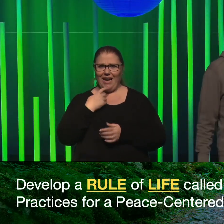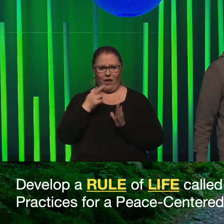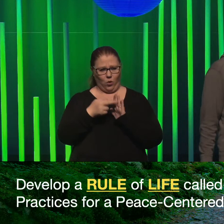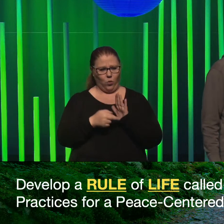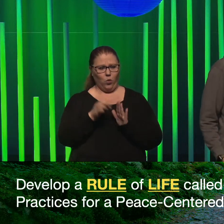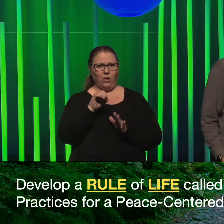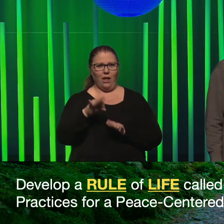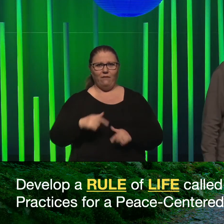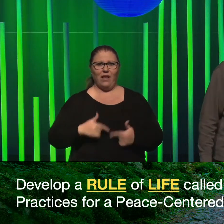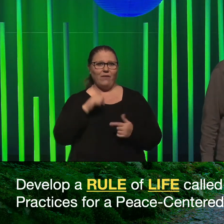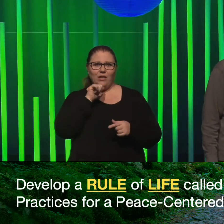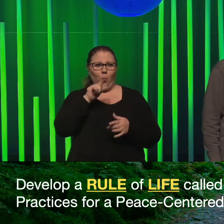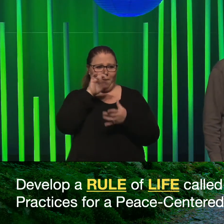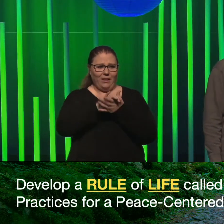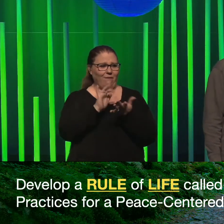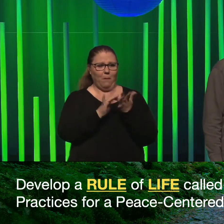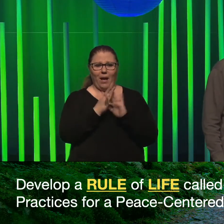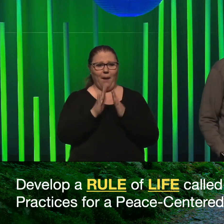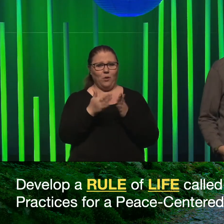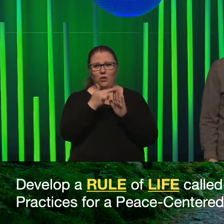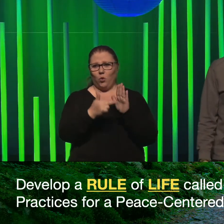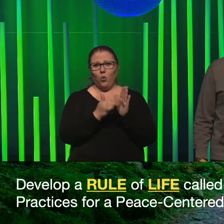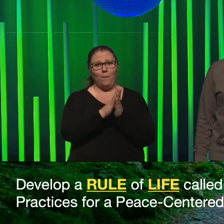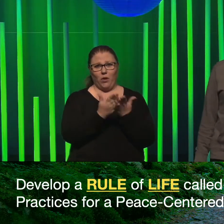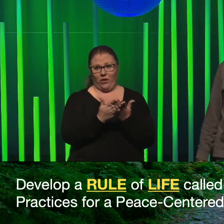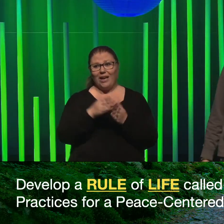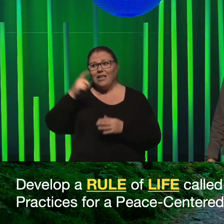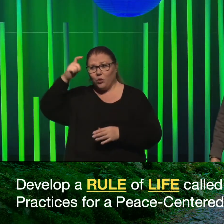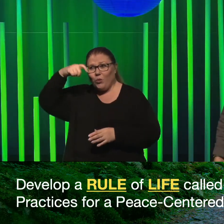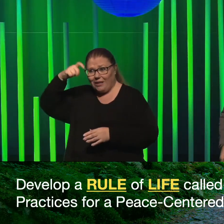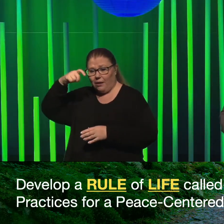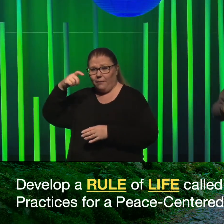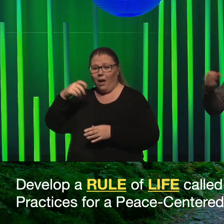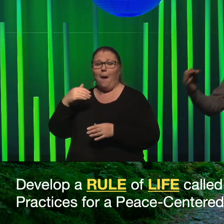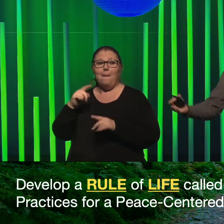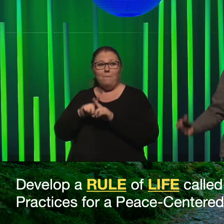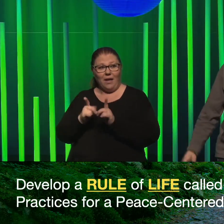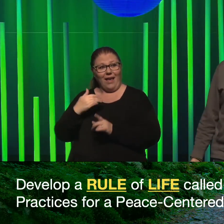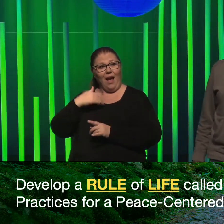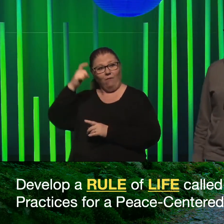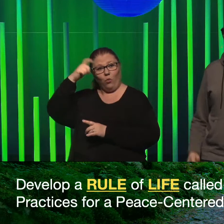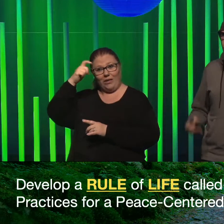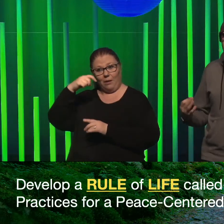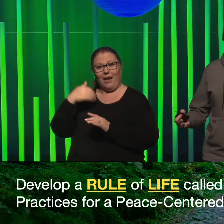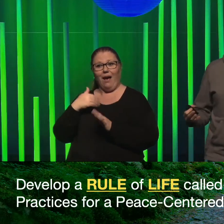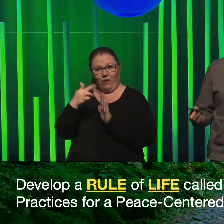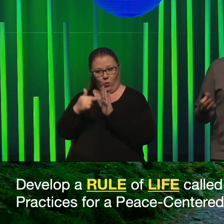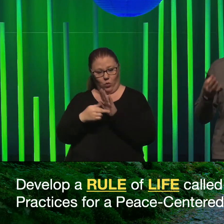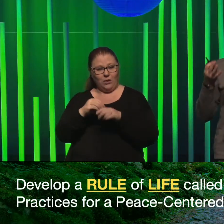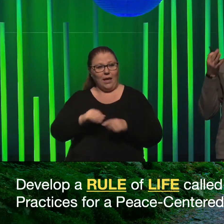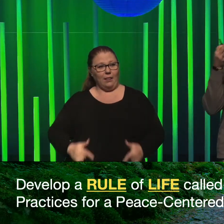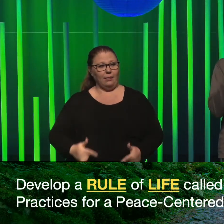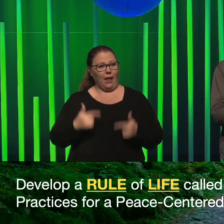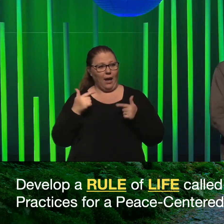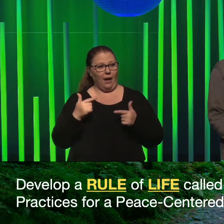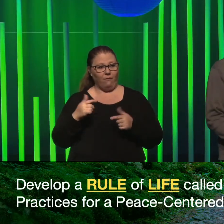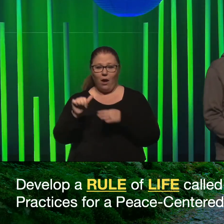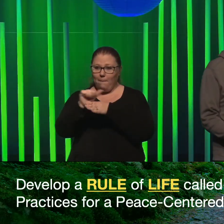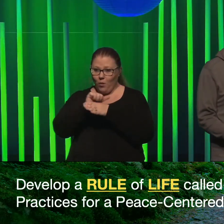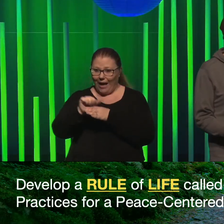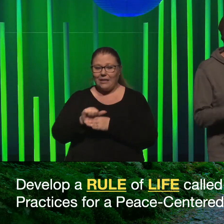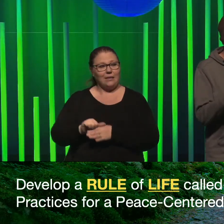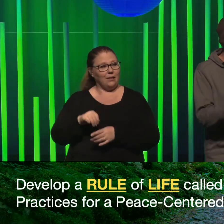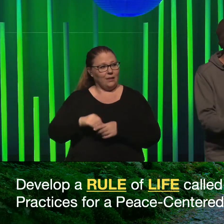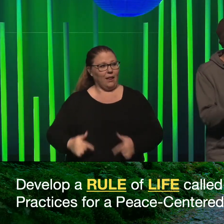believe the Bible is a rule book, right? It's a book of wisdom. But there is wisdom in having guardrails in life. There's a wisdom to having